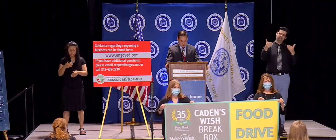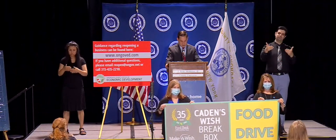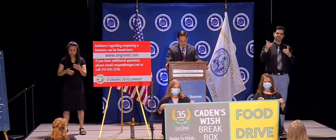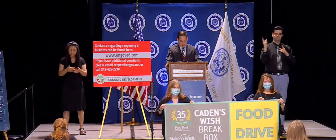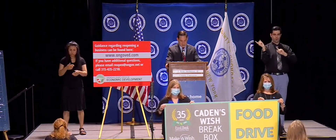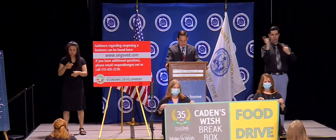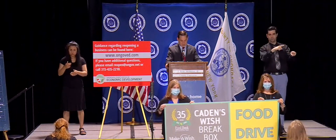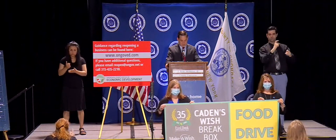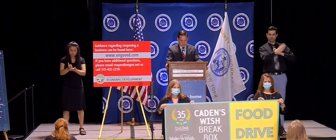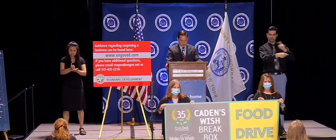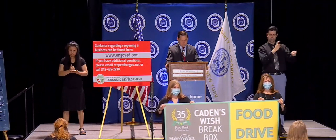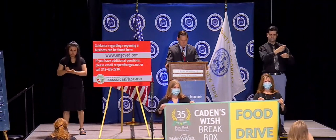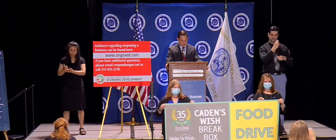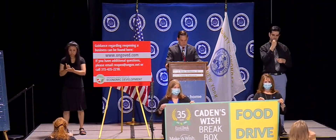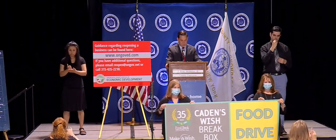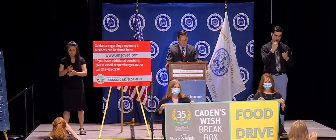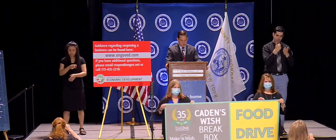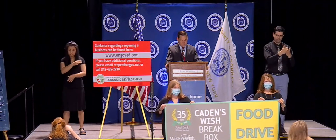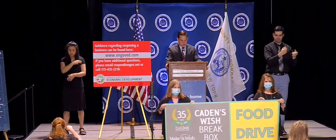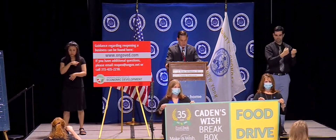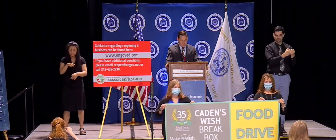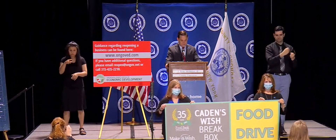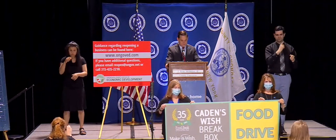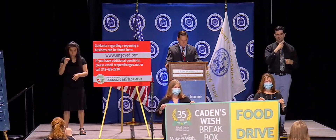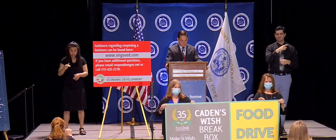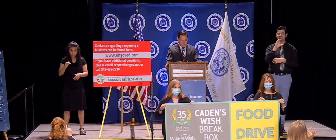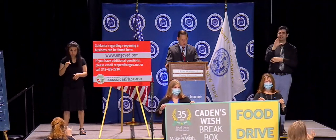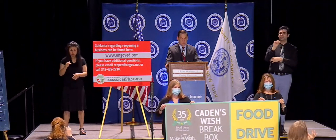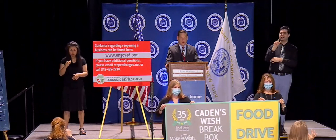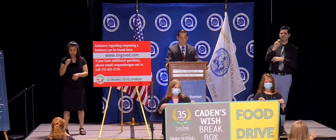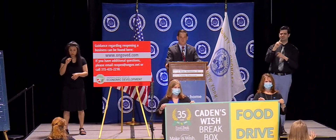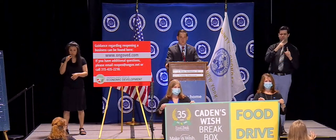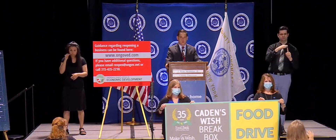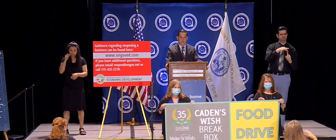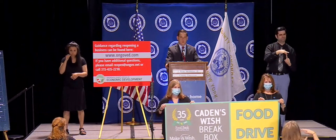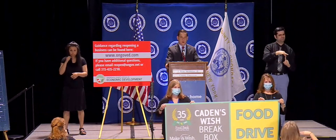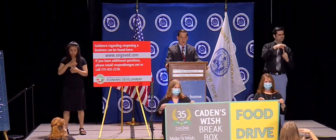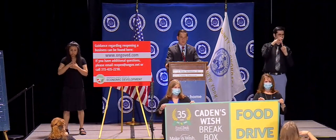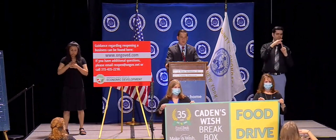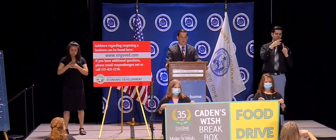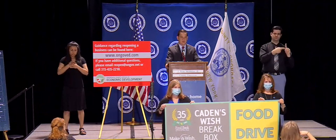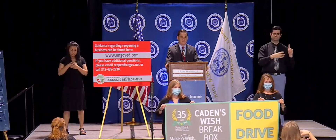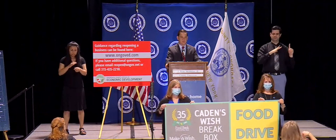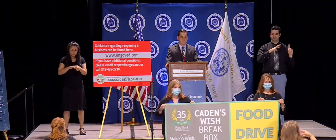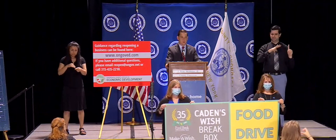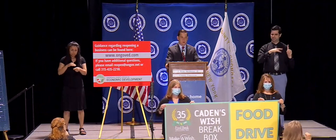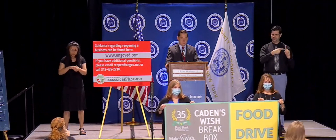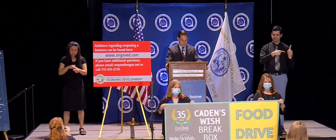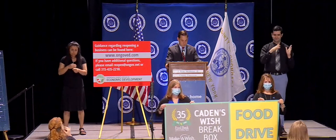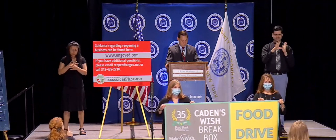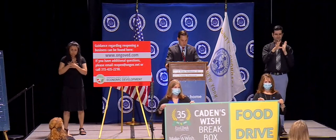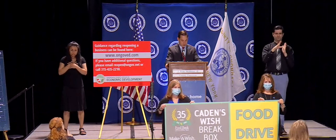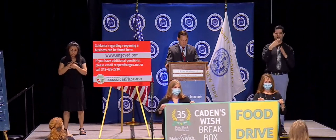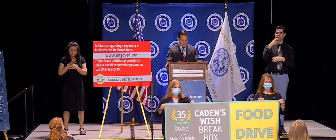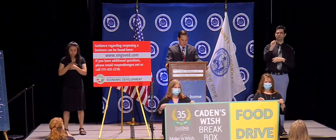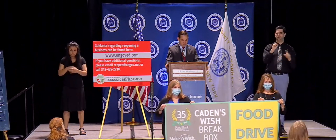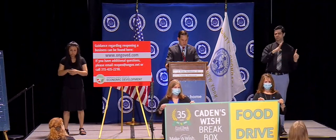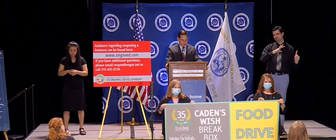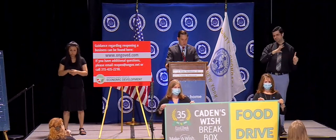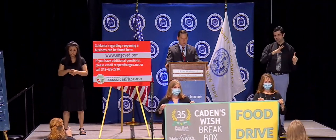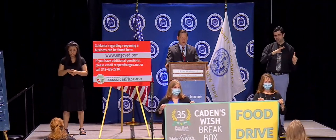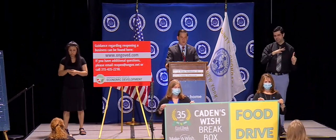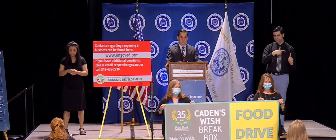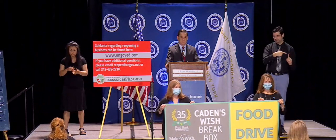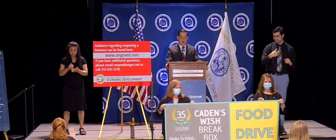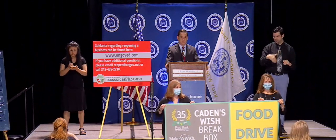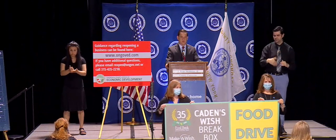ways. And Caden is a very special senior who is really, for this to be